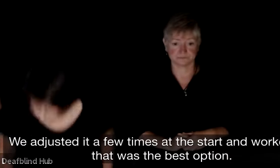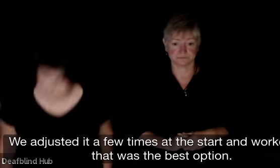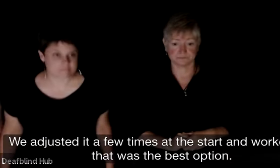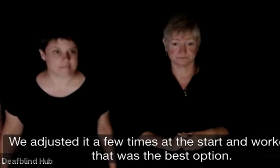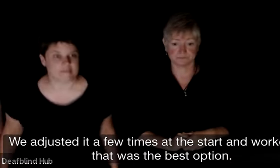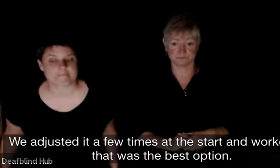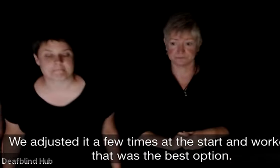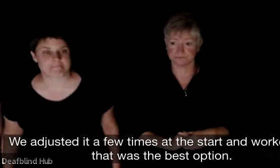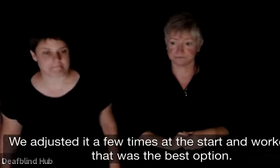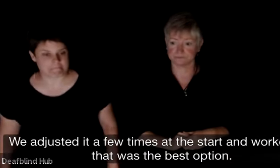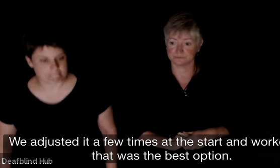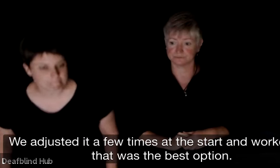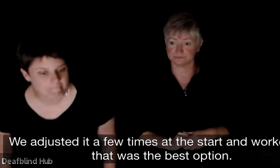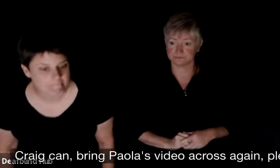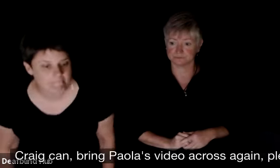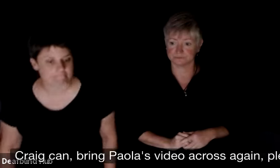Sarah has said yes.